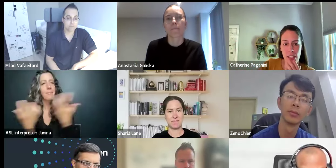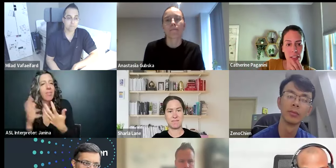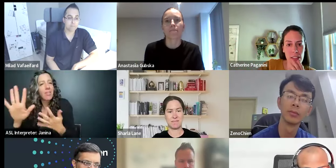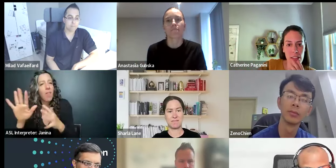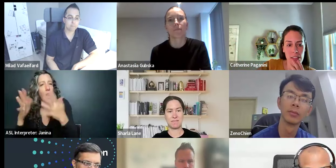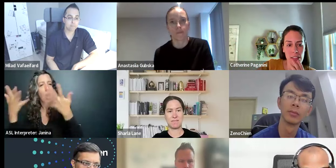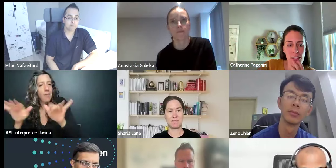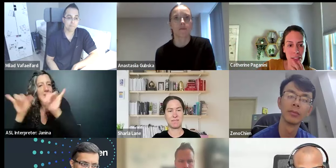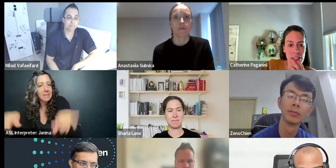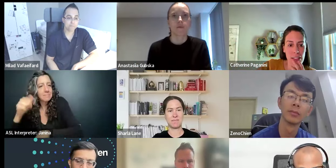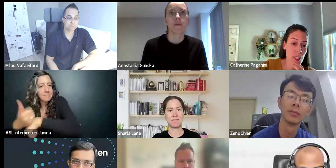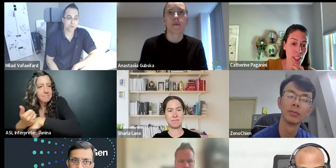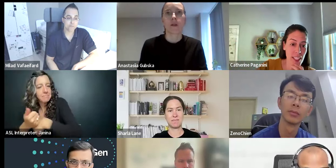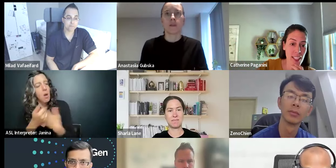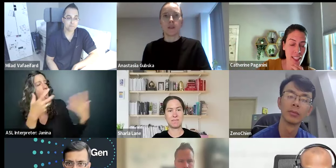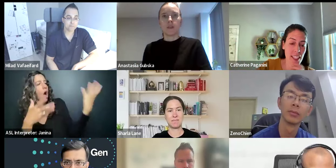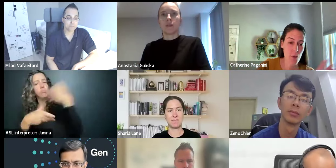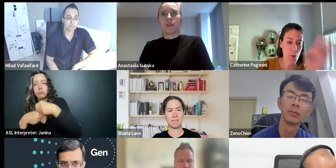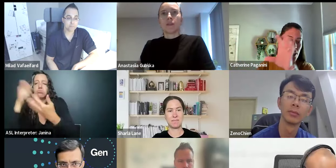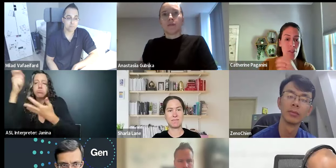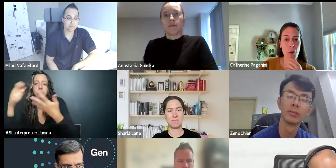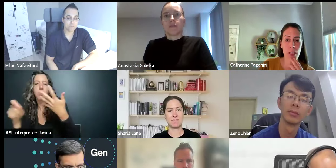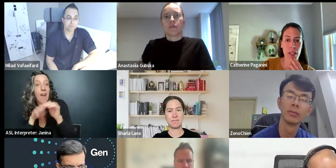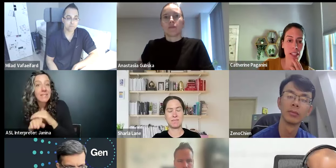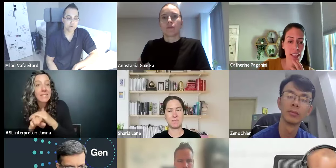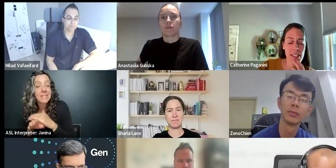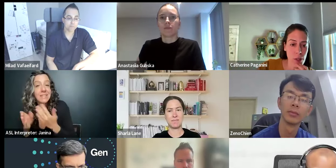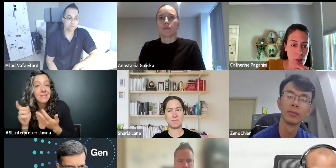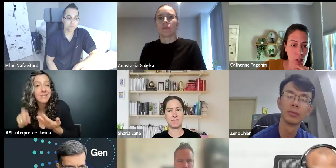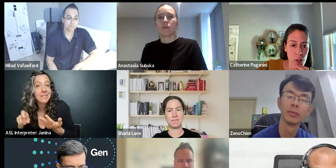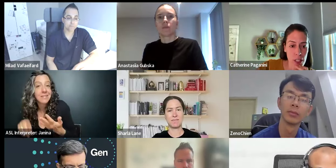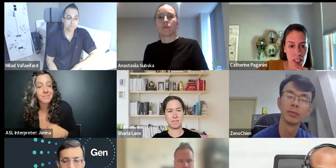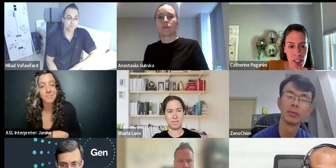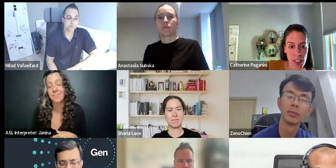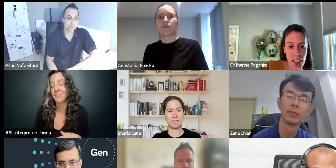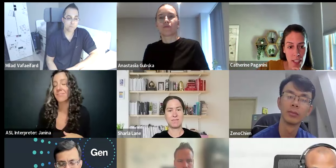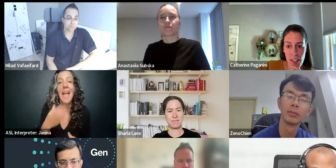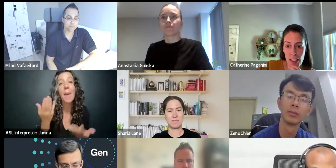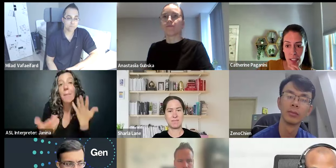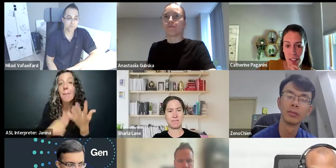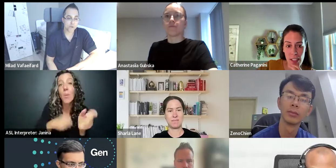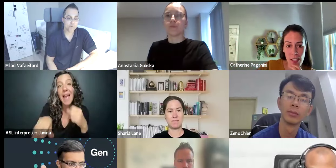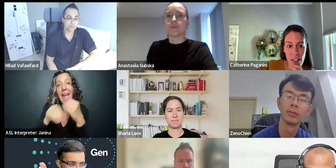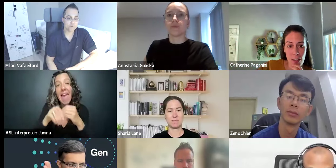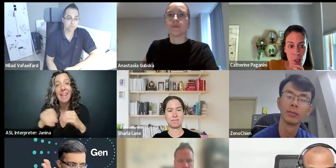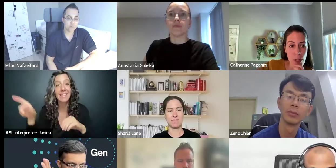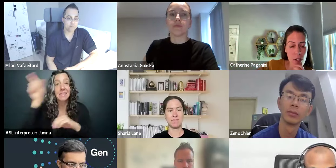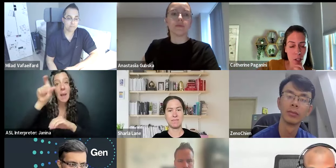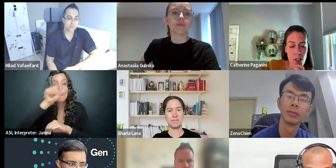then that's a really good idea. And then we put it at the very beginning. It's like download your